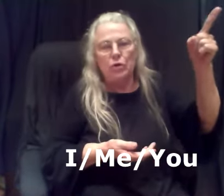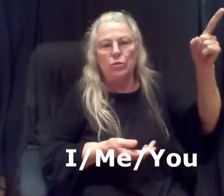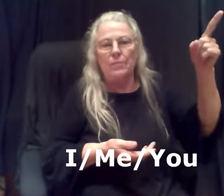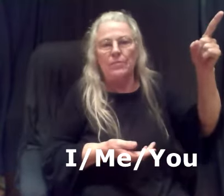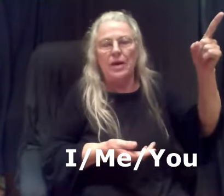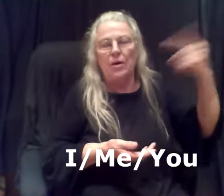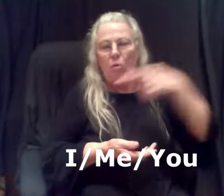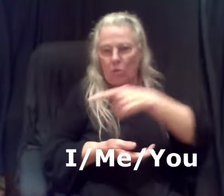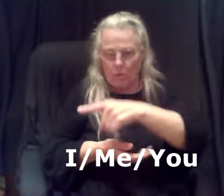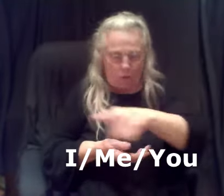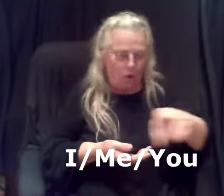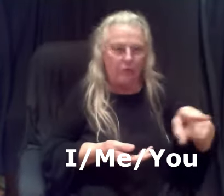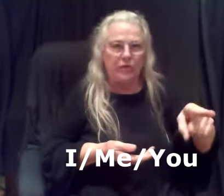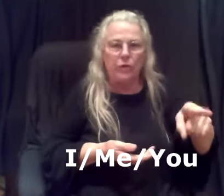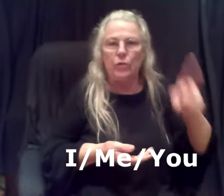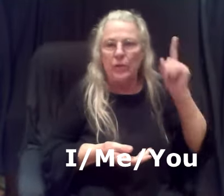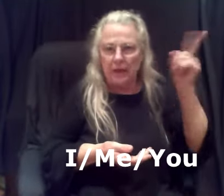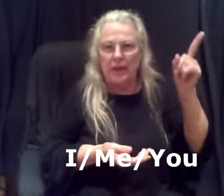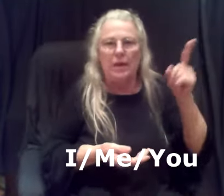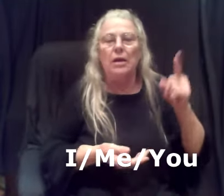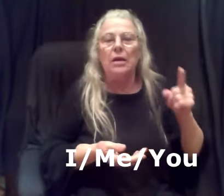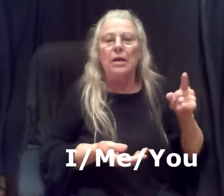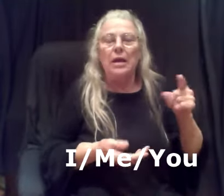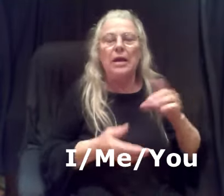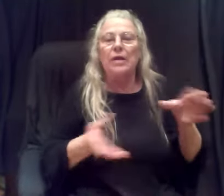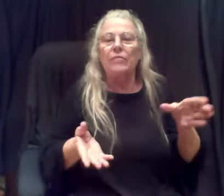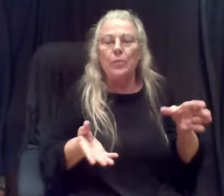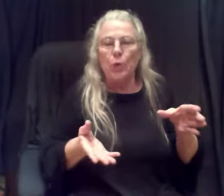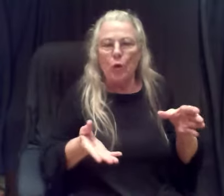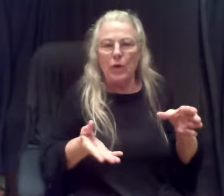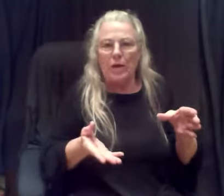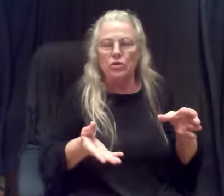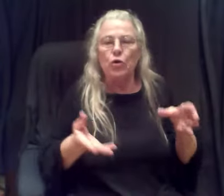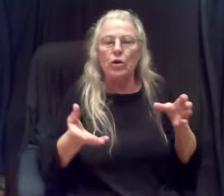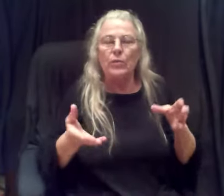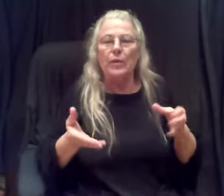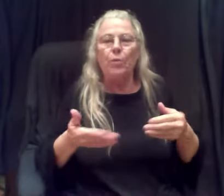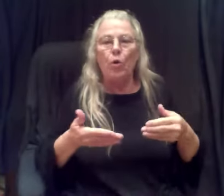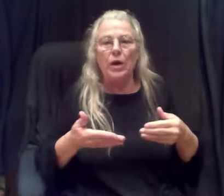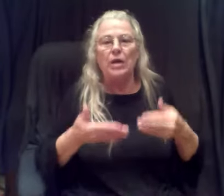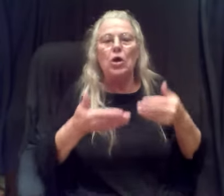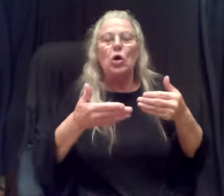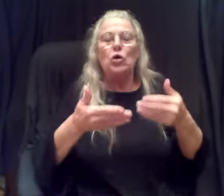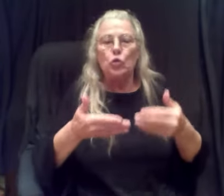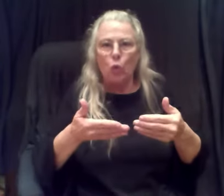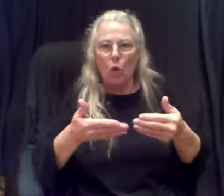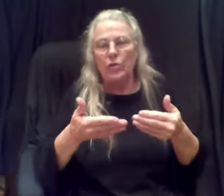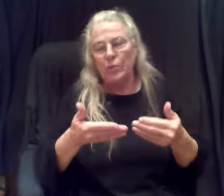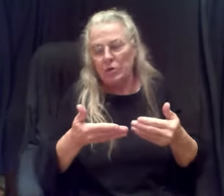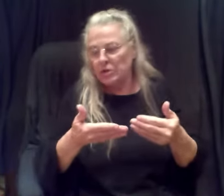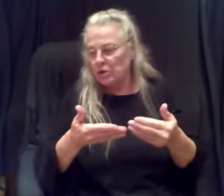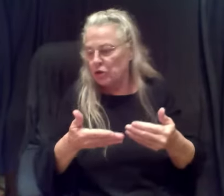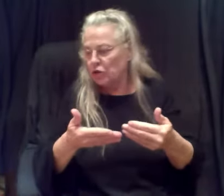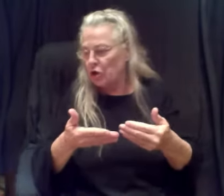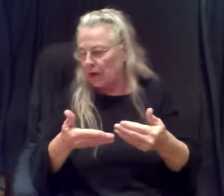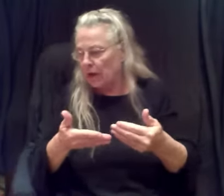up there, or all of you, he, any of the pronouns, you're going to be pointing toward the person that you're talking about.